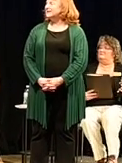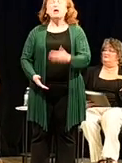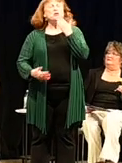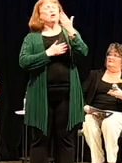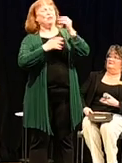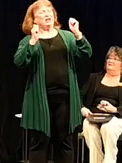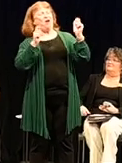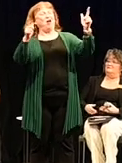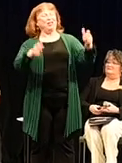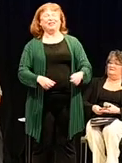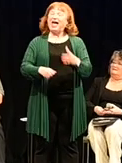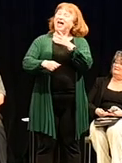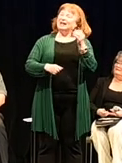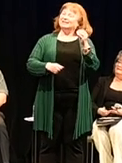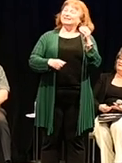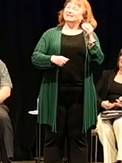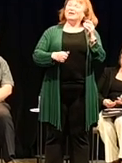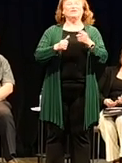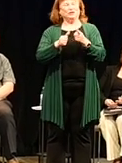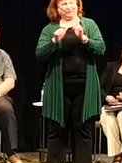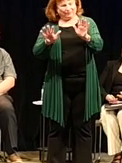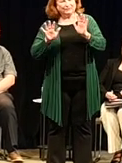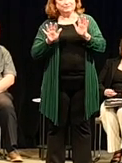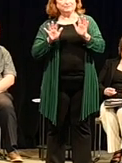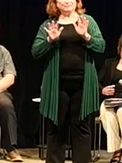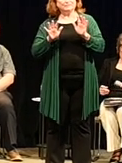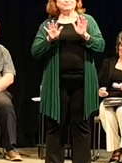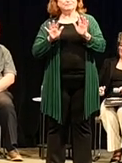Good morning, all. And first of all,